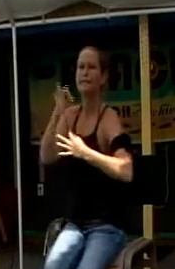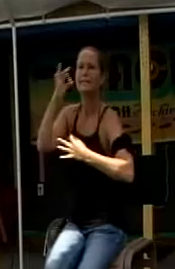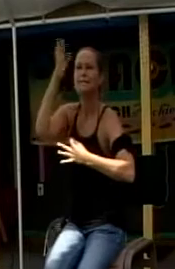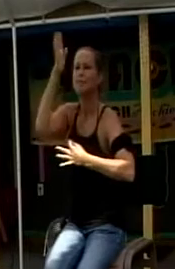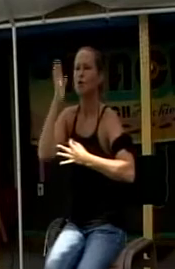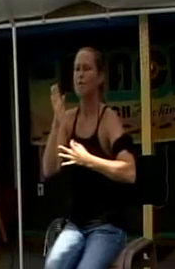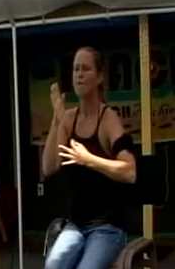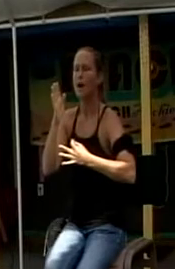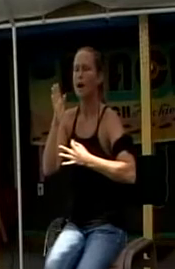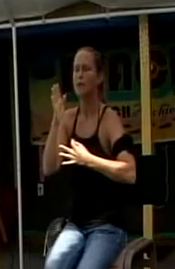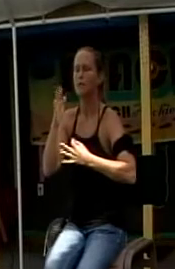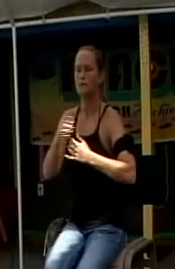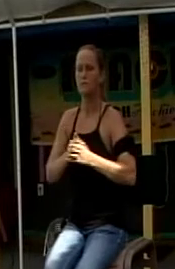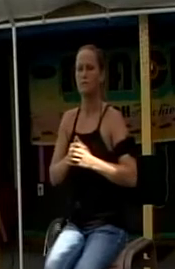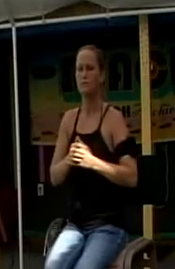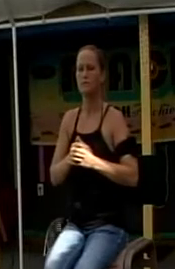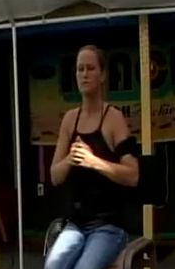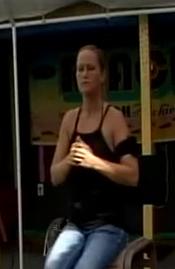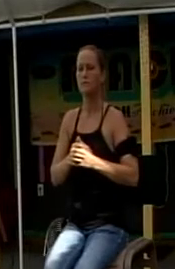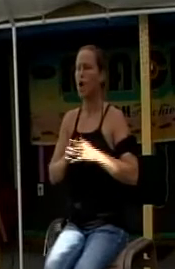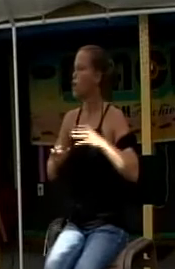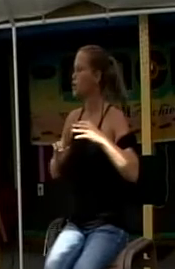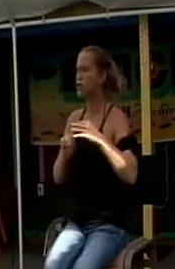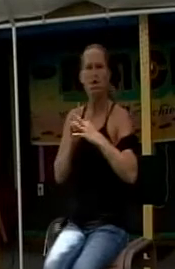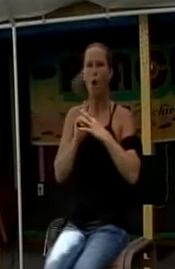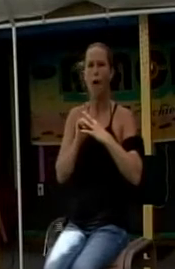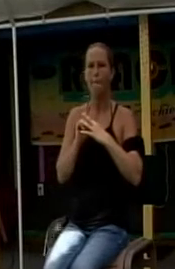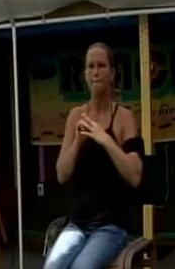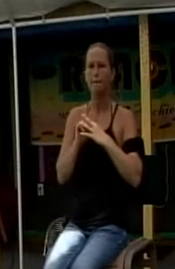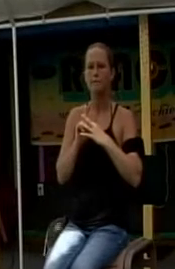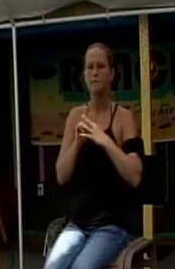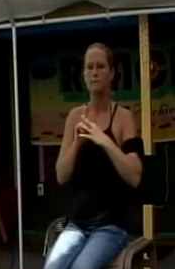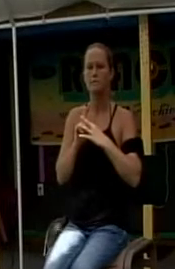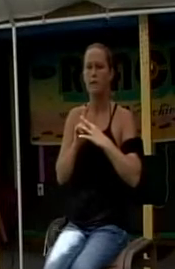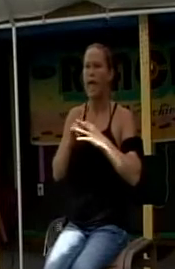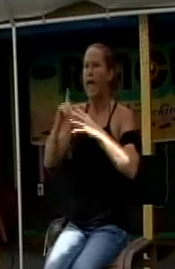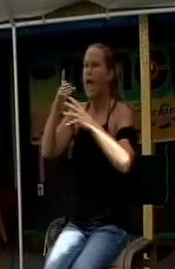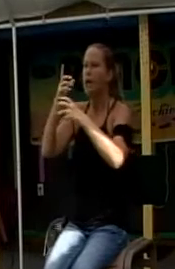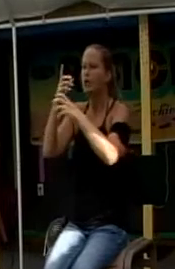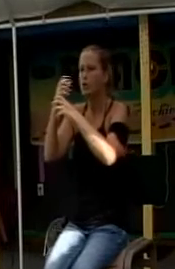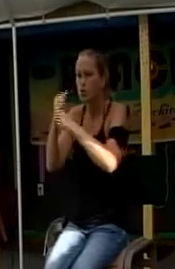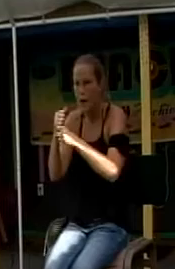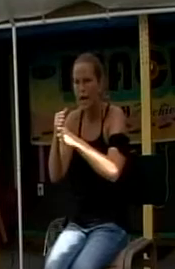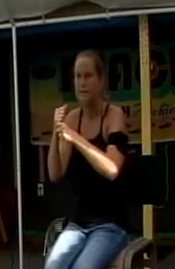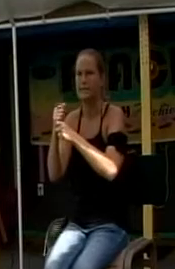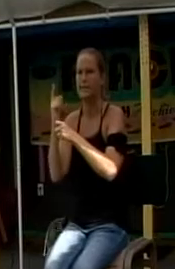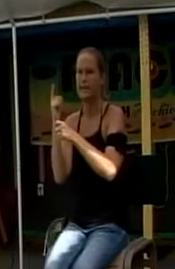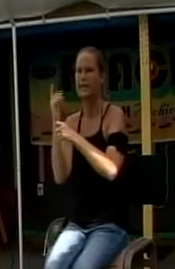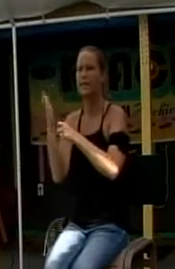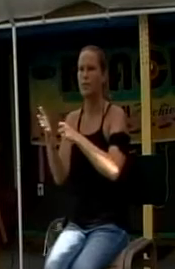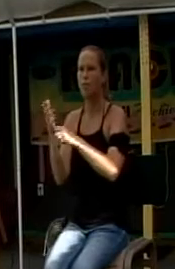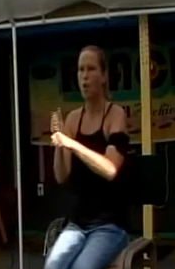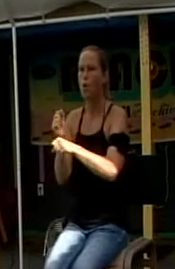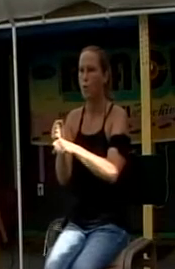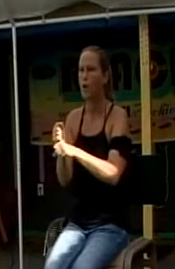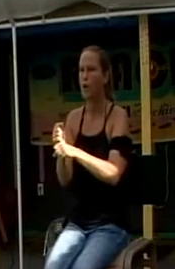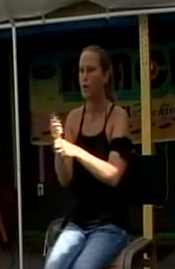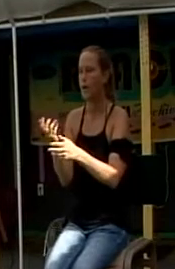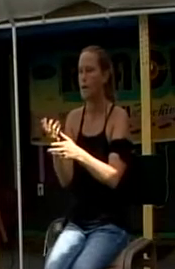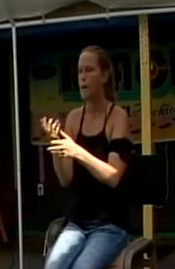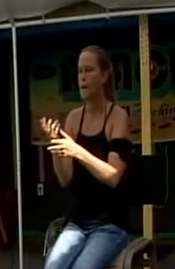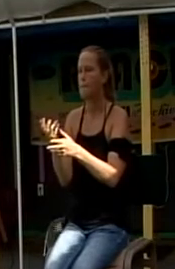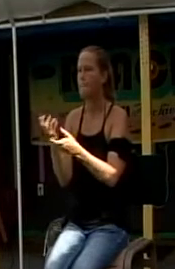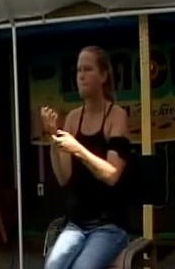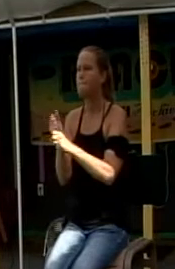figure things out, but show up. I started the day before yesterday with this message and a little story I read, just show